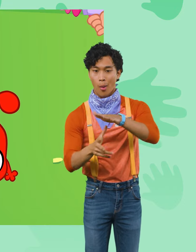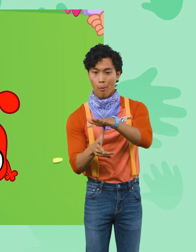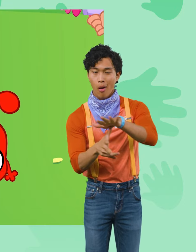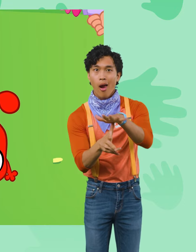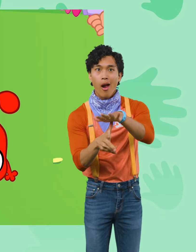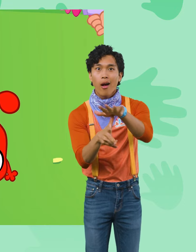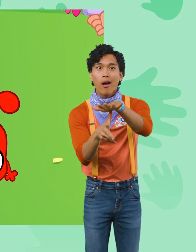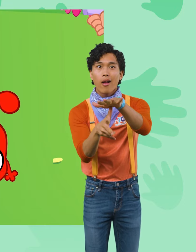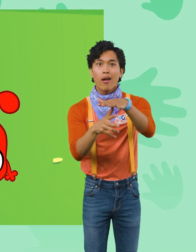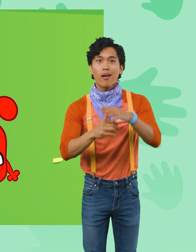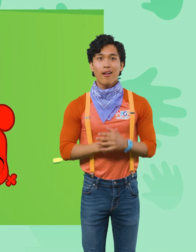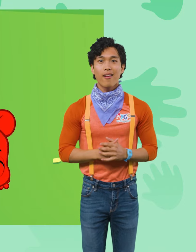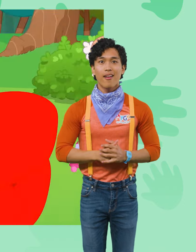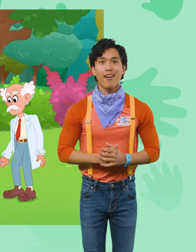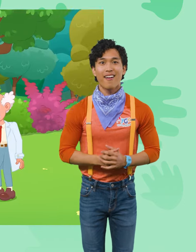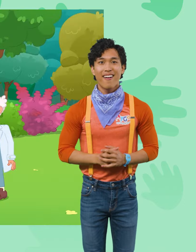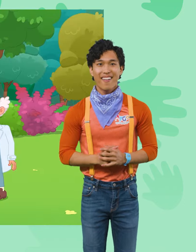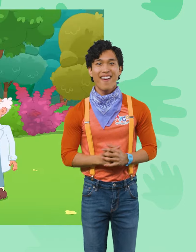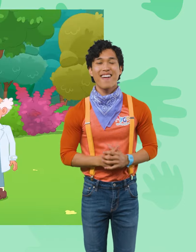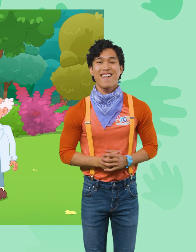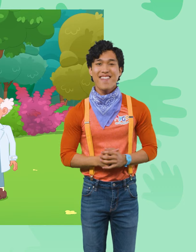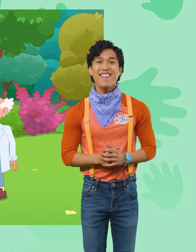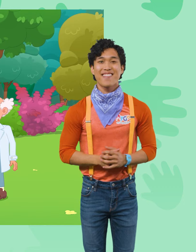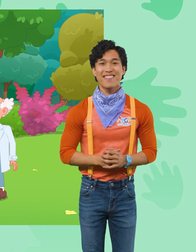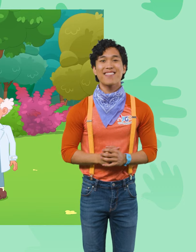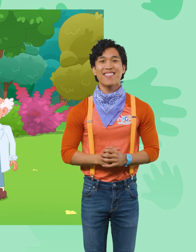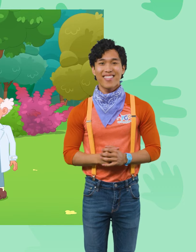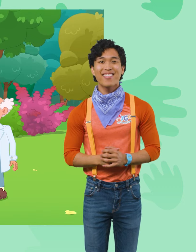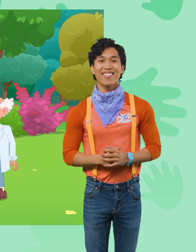a helicopter.